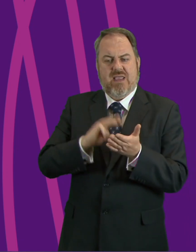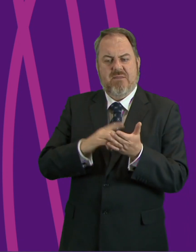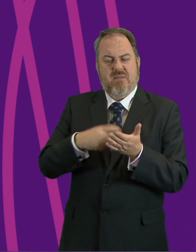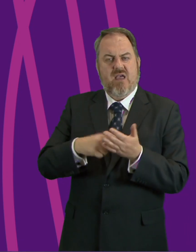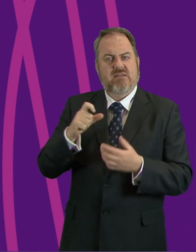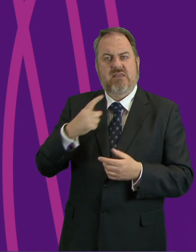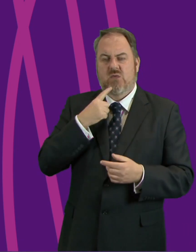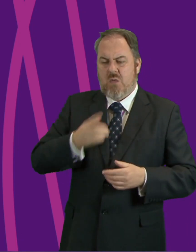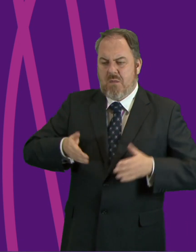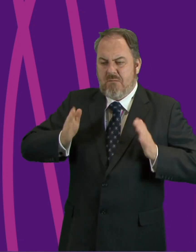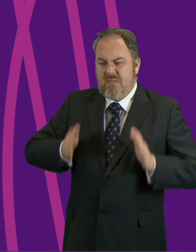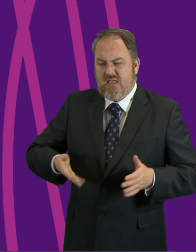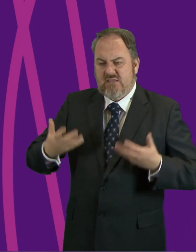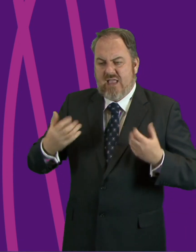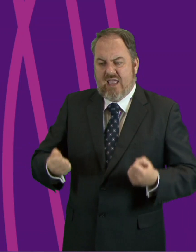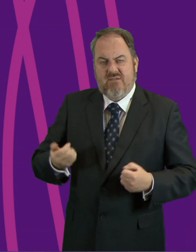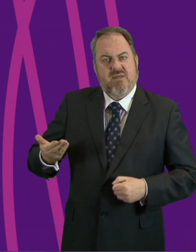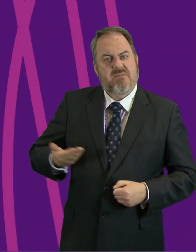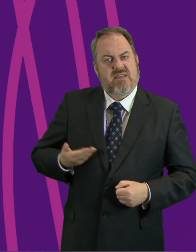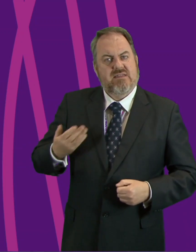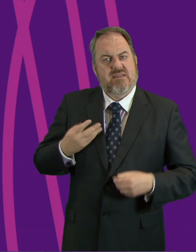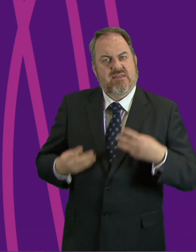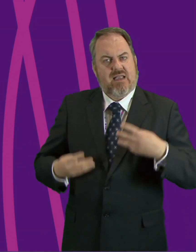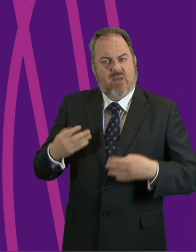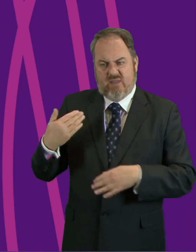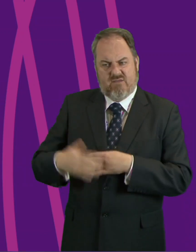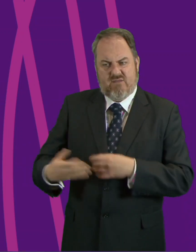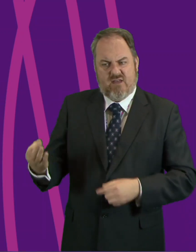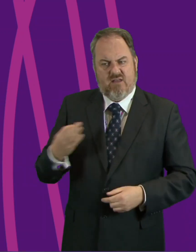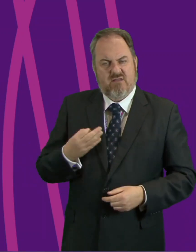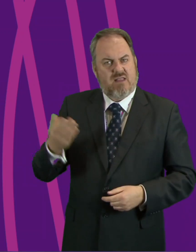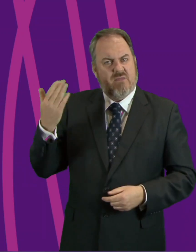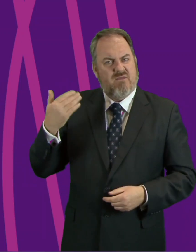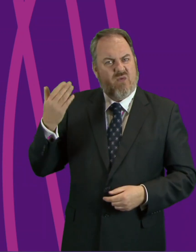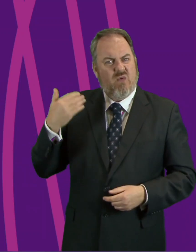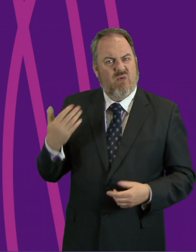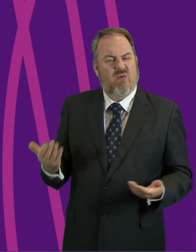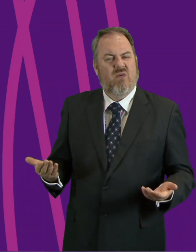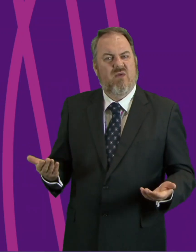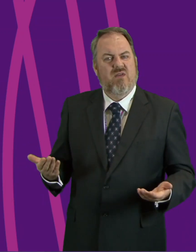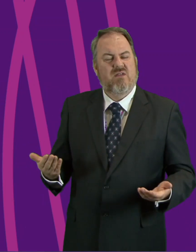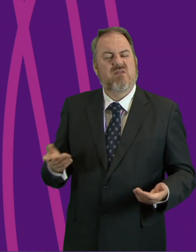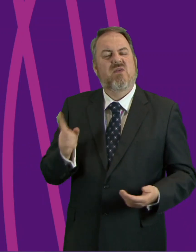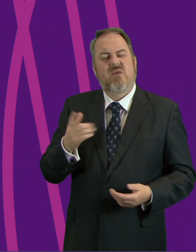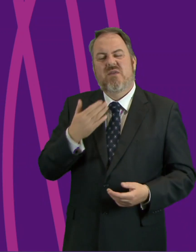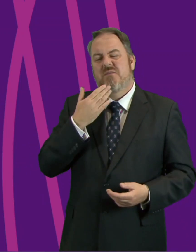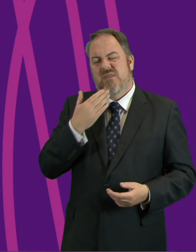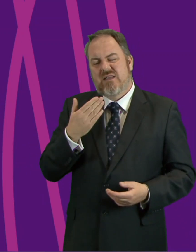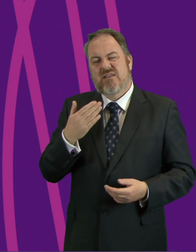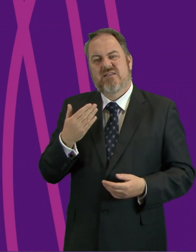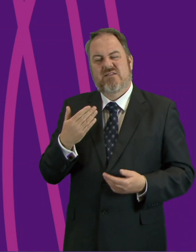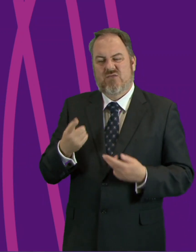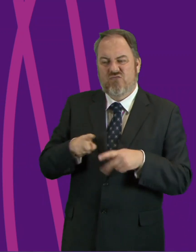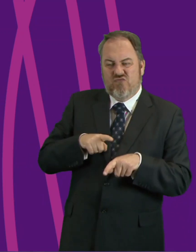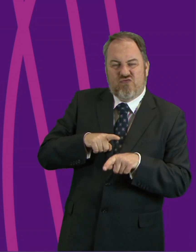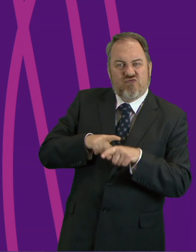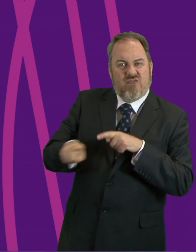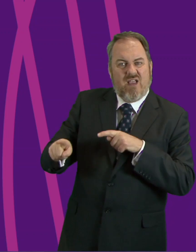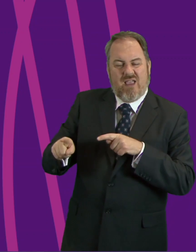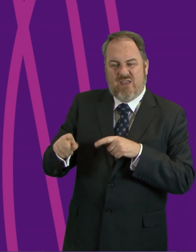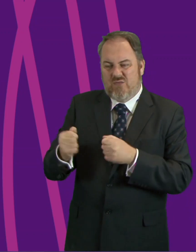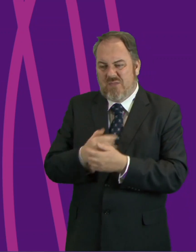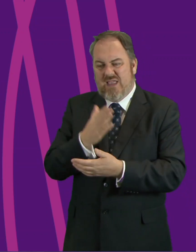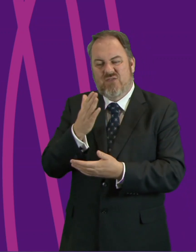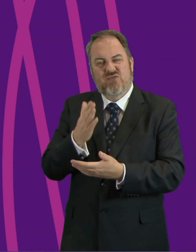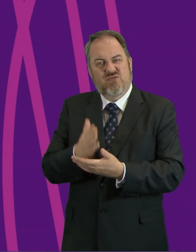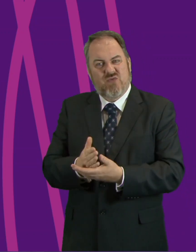B&B business or a way to prevent fraud. Will the First Minister undertake to try and find a way of removing the business bank